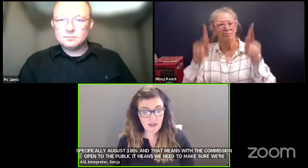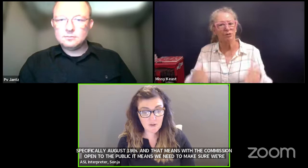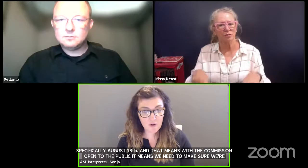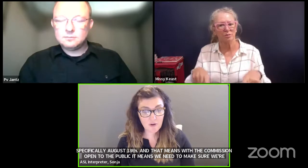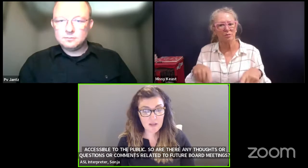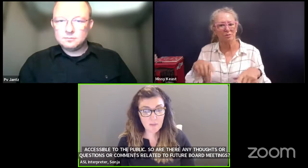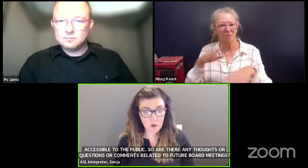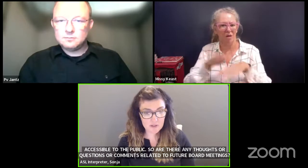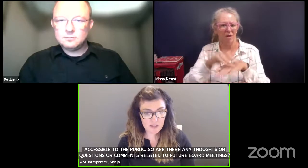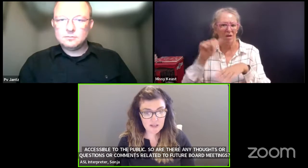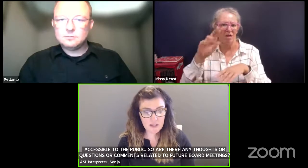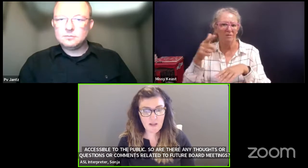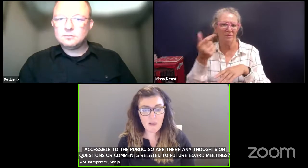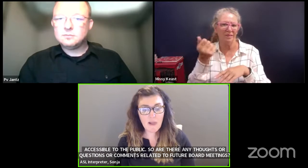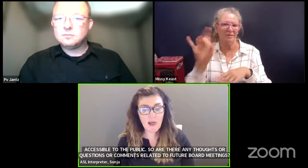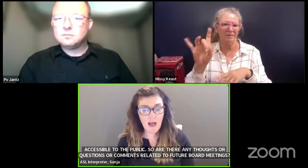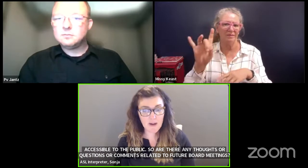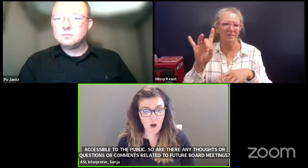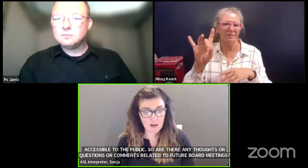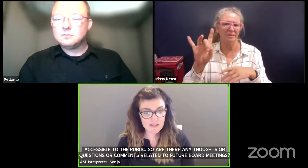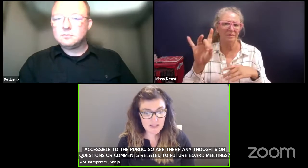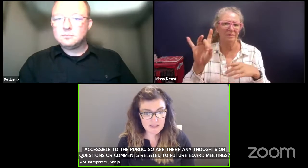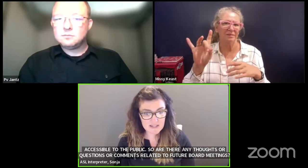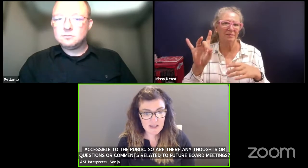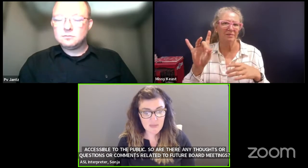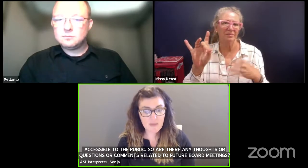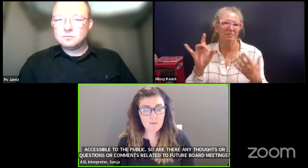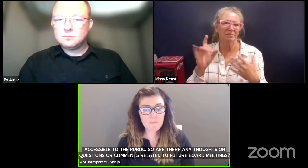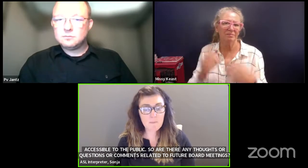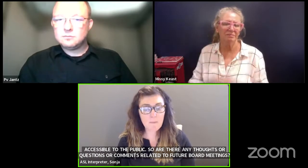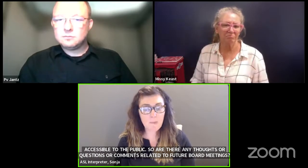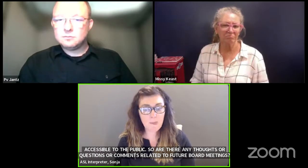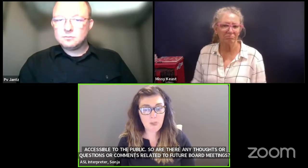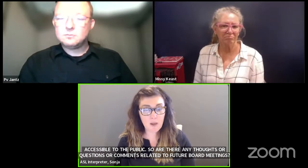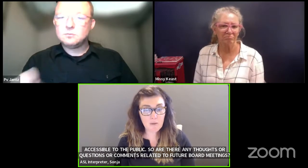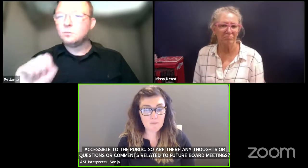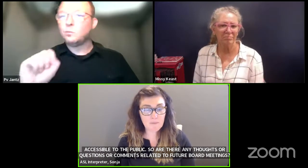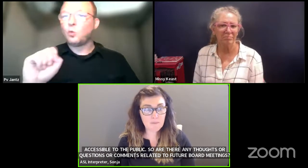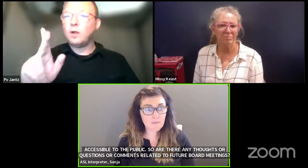get together in person on August 18th.